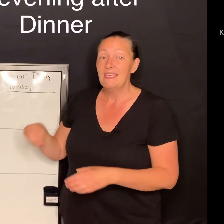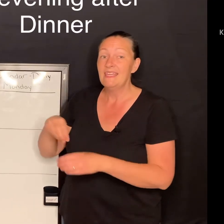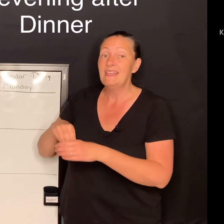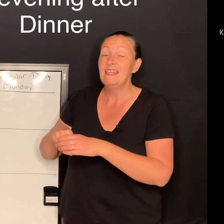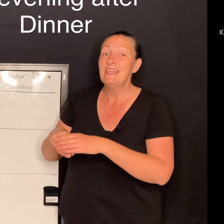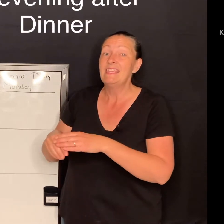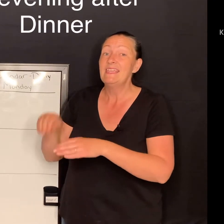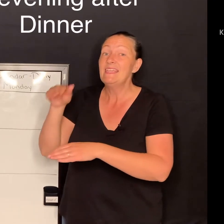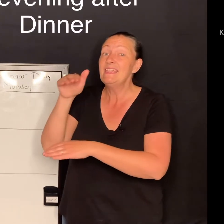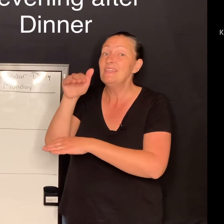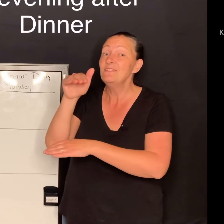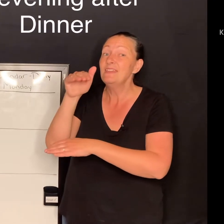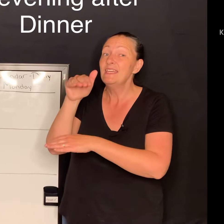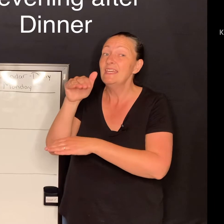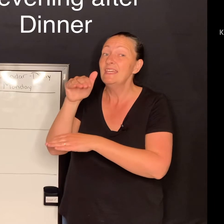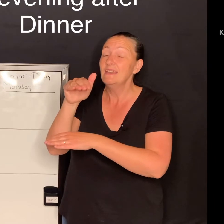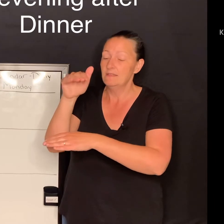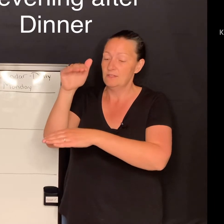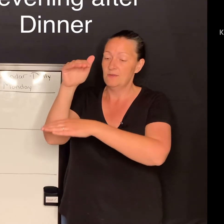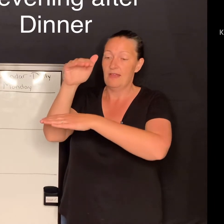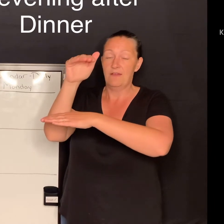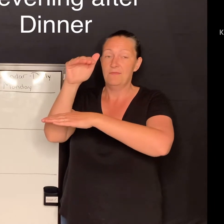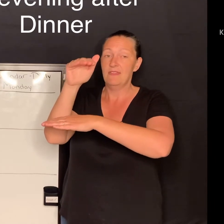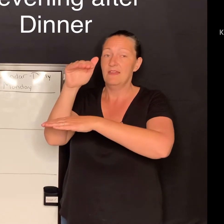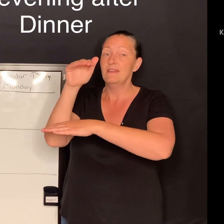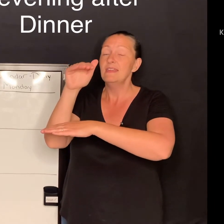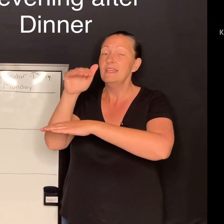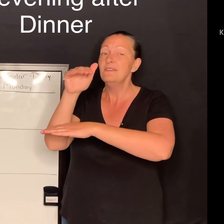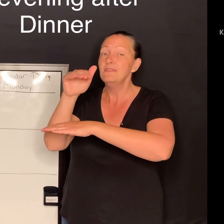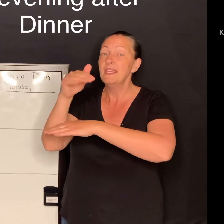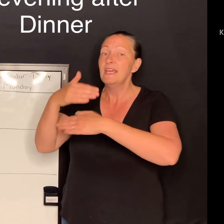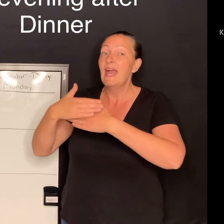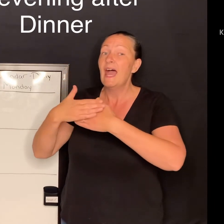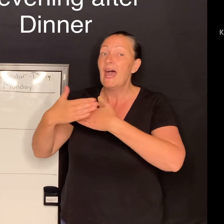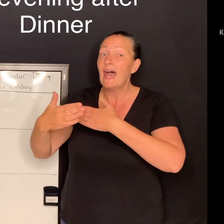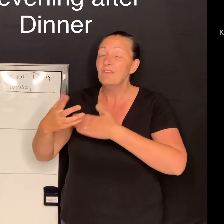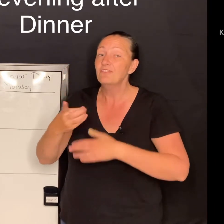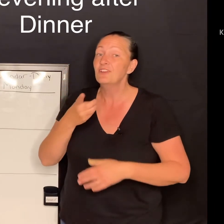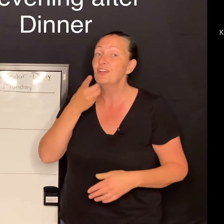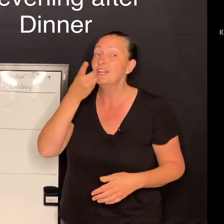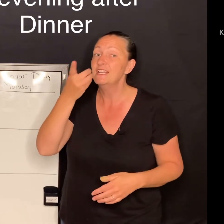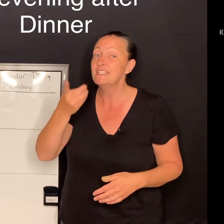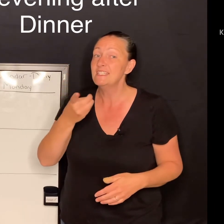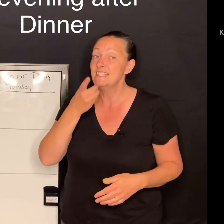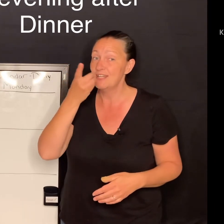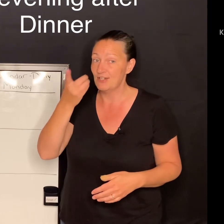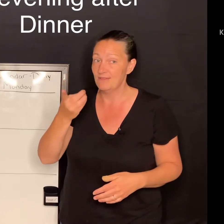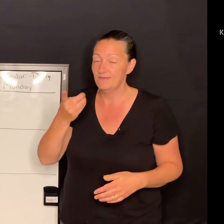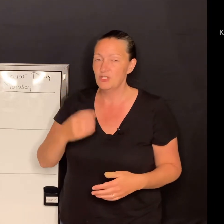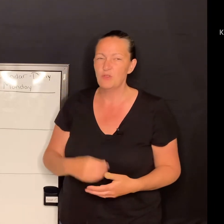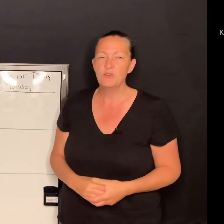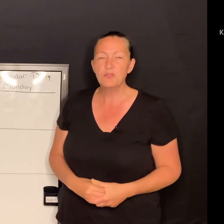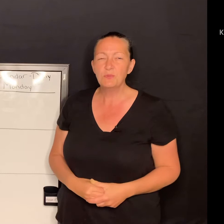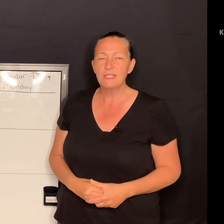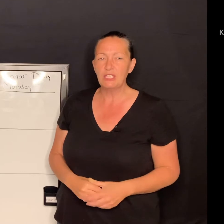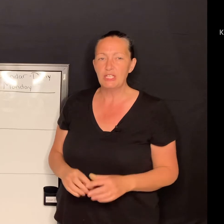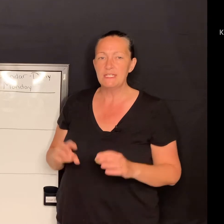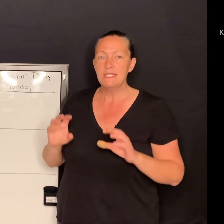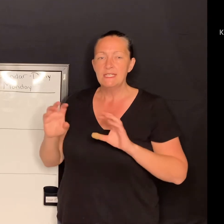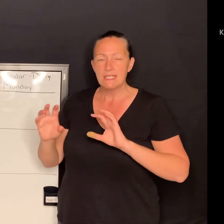In the evening, so we're halfway there, evening after dinner. So those are really good times